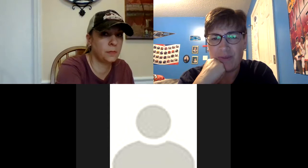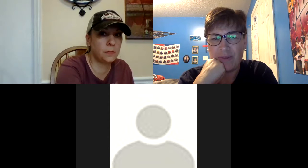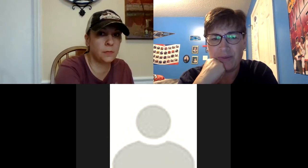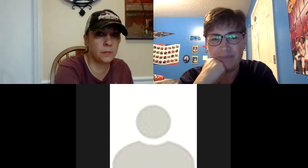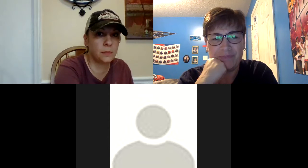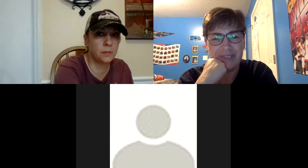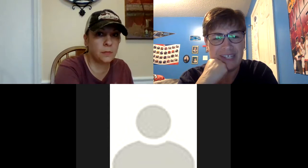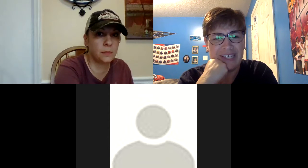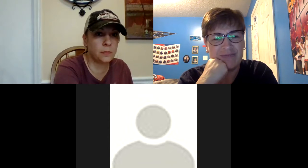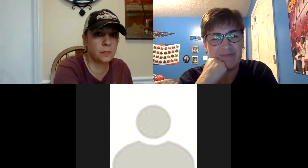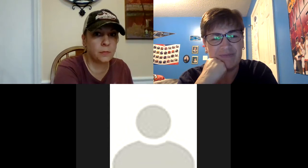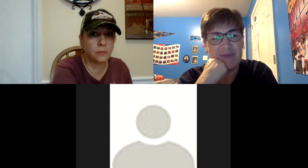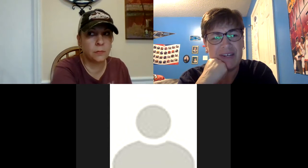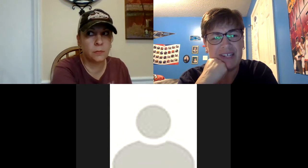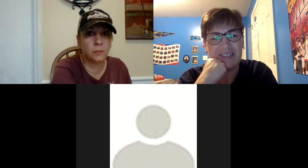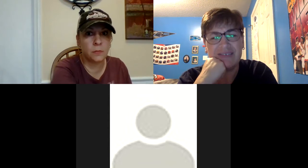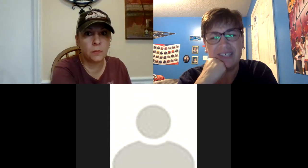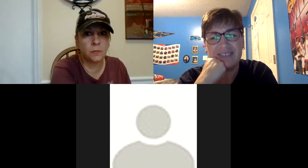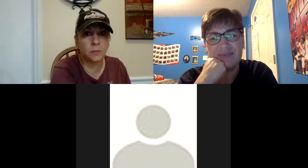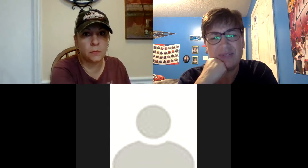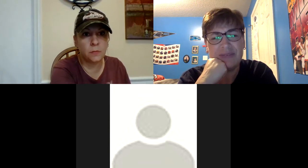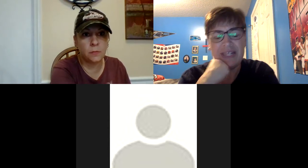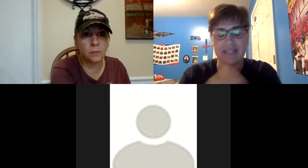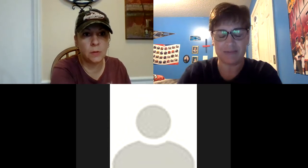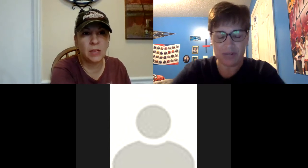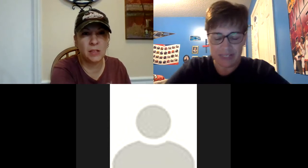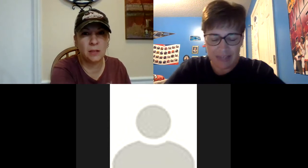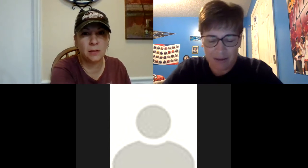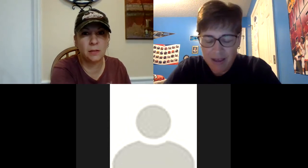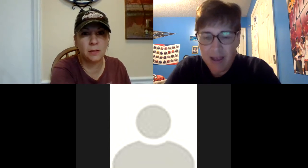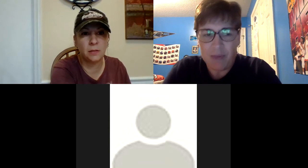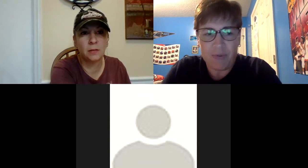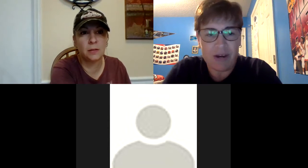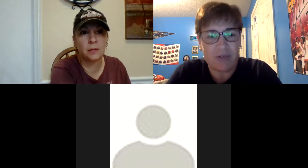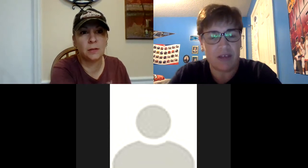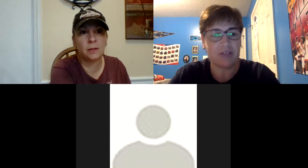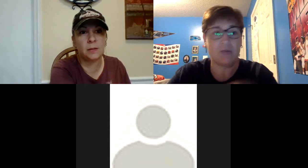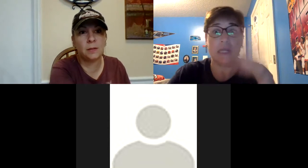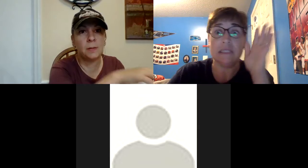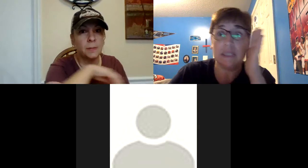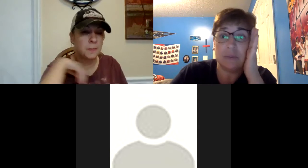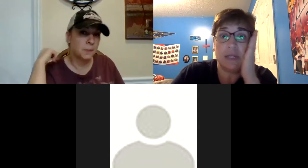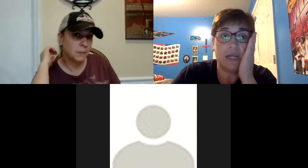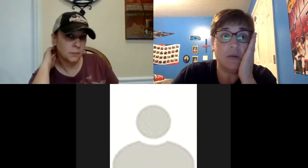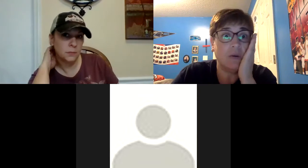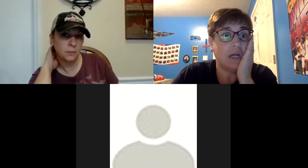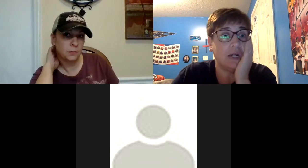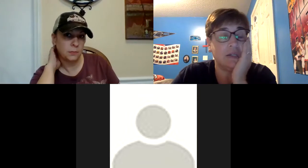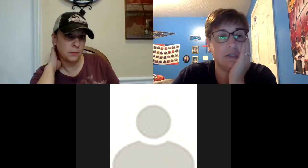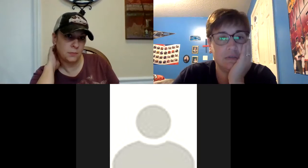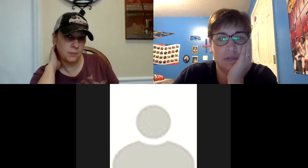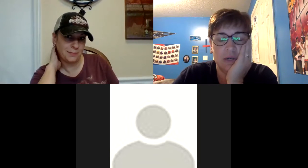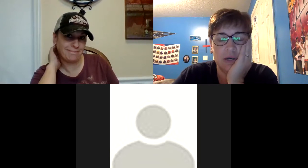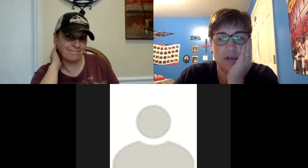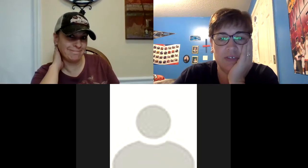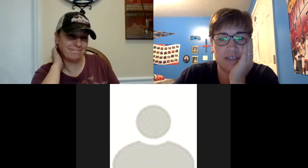can't remember. But I was like, maybe I need to, yeah, we need to say a prayer with all the craziness we got going on, all